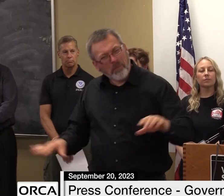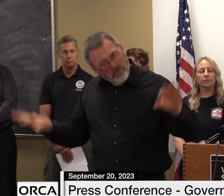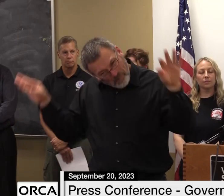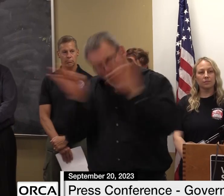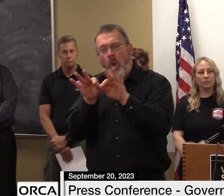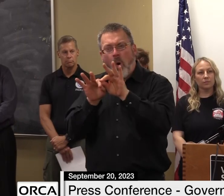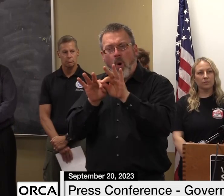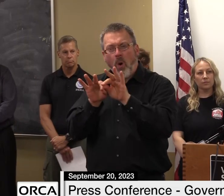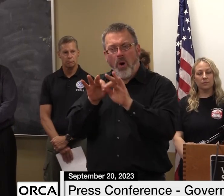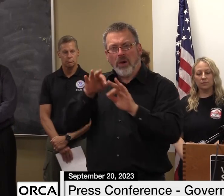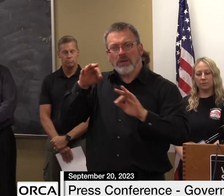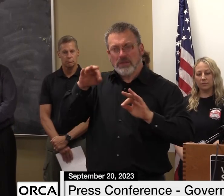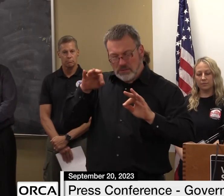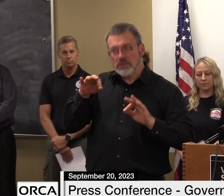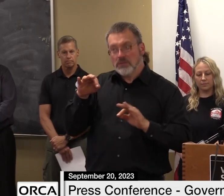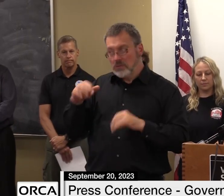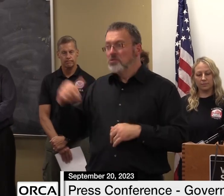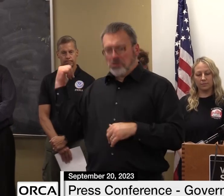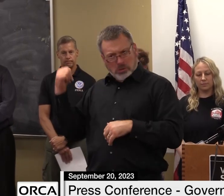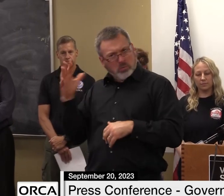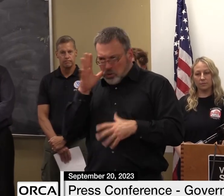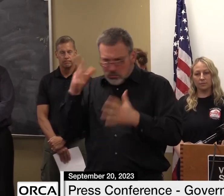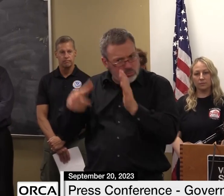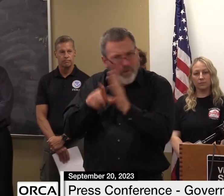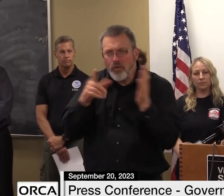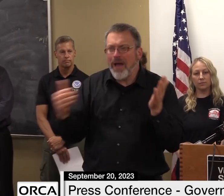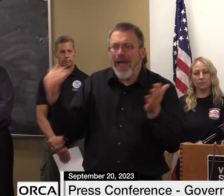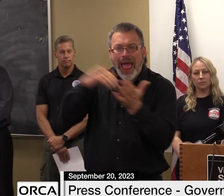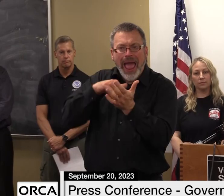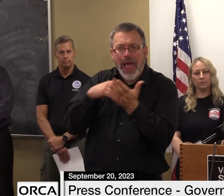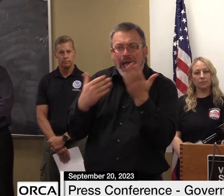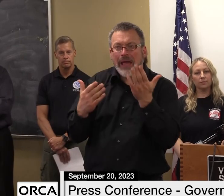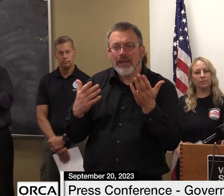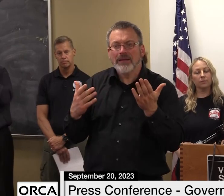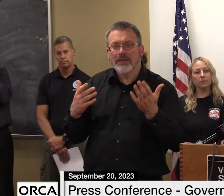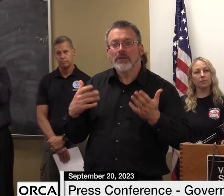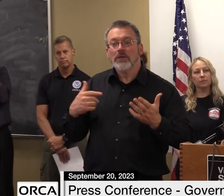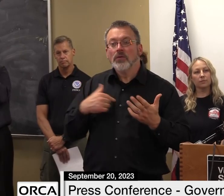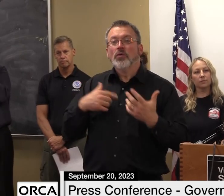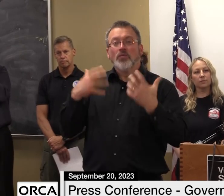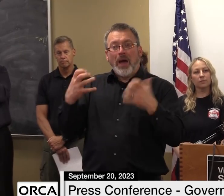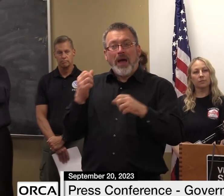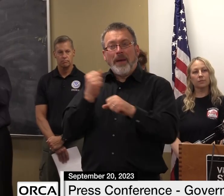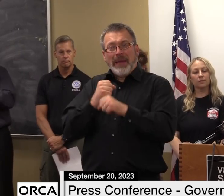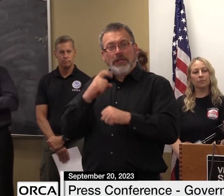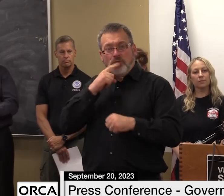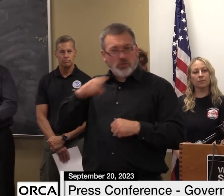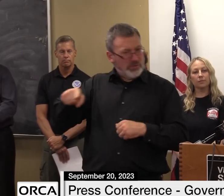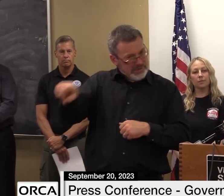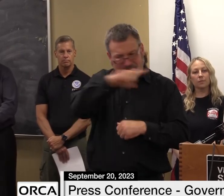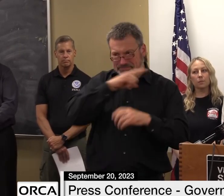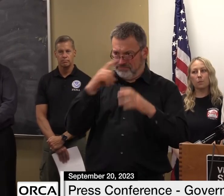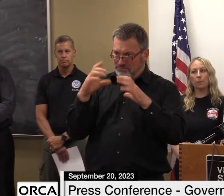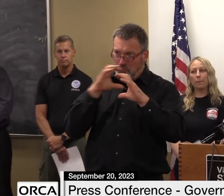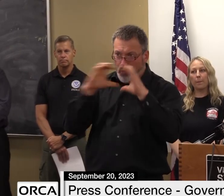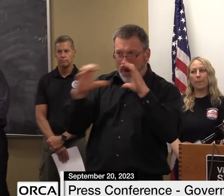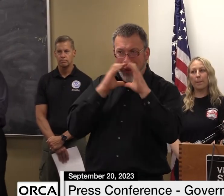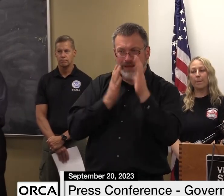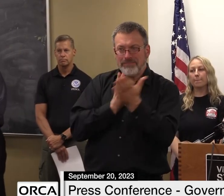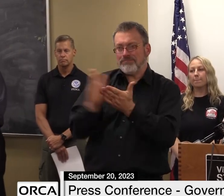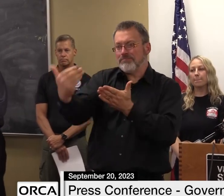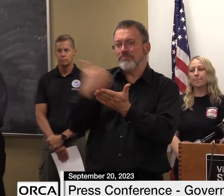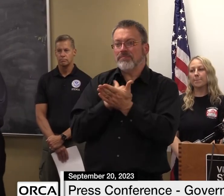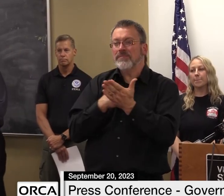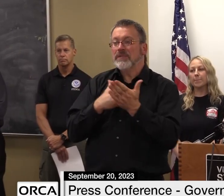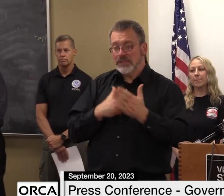FEMA response, and that's why we wanted to make sure that we're communicating that. If someone